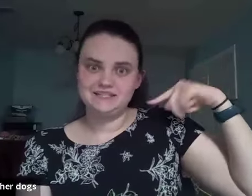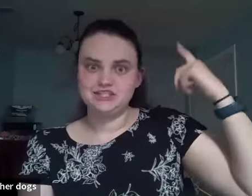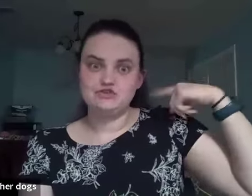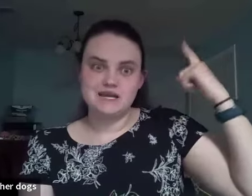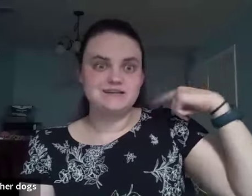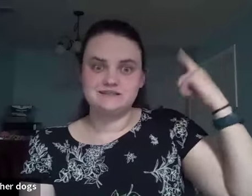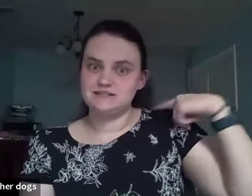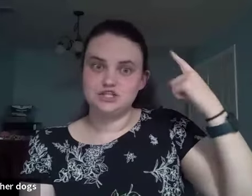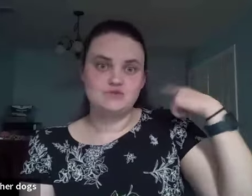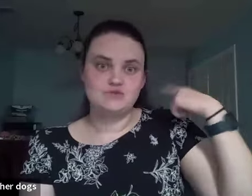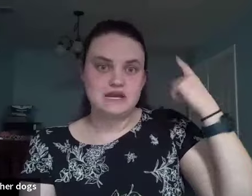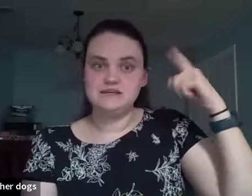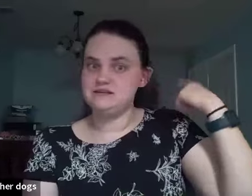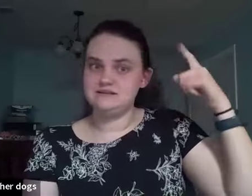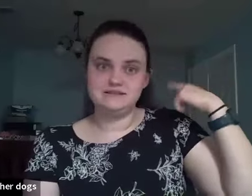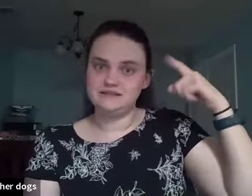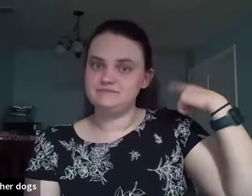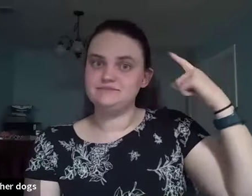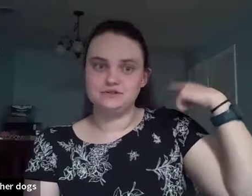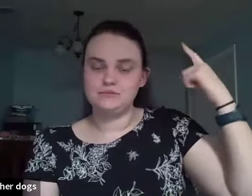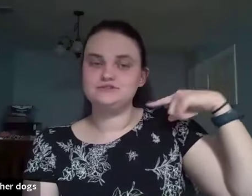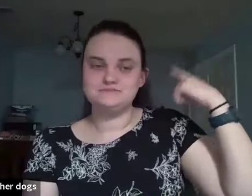Crazy, she's crazy, she's crazy. Circle motion.